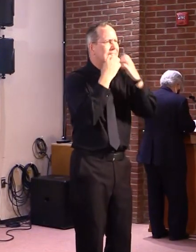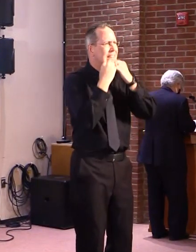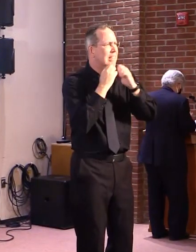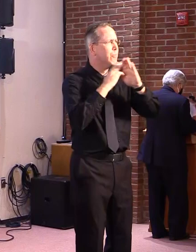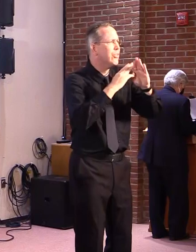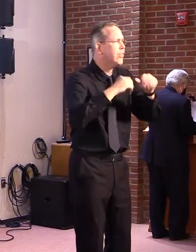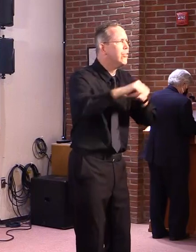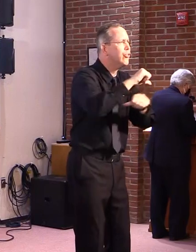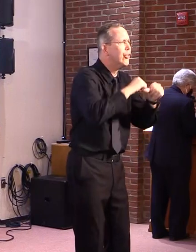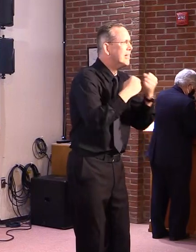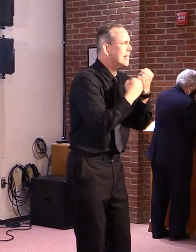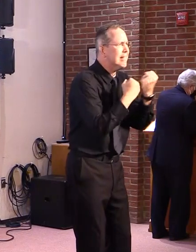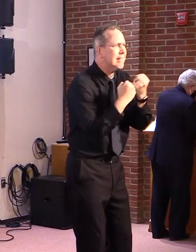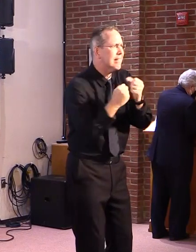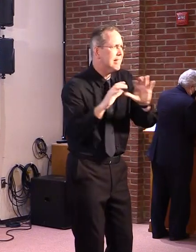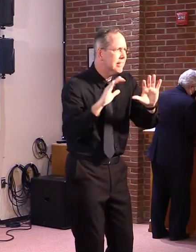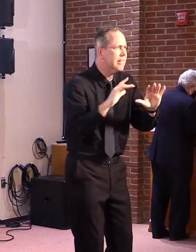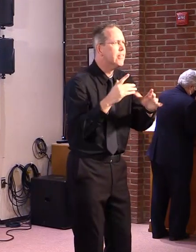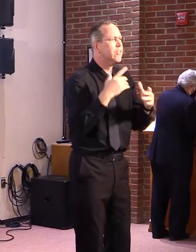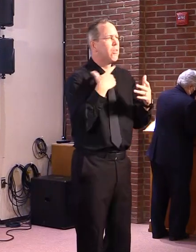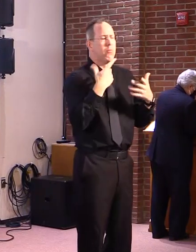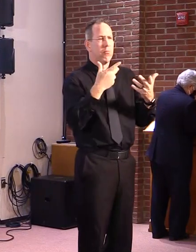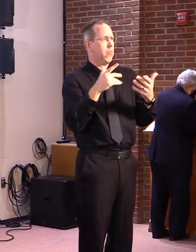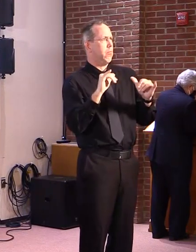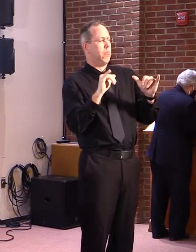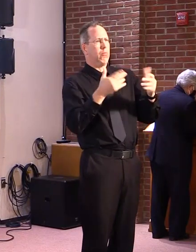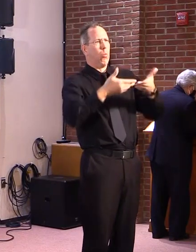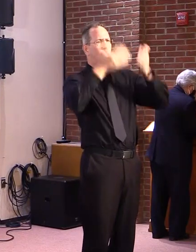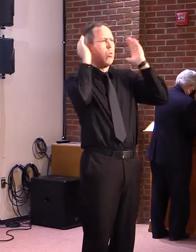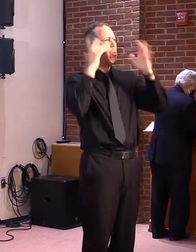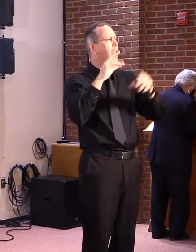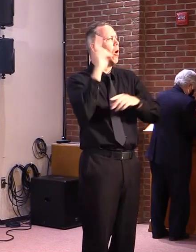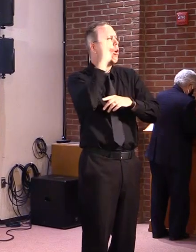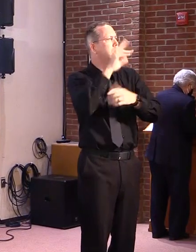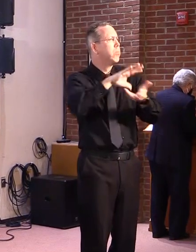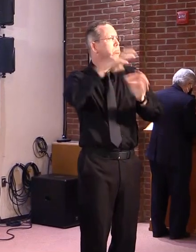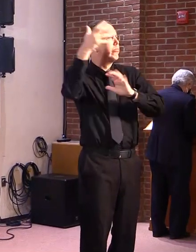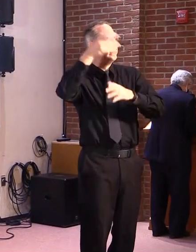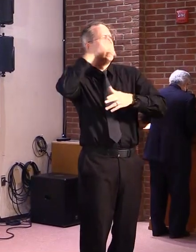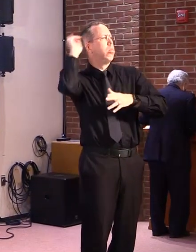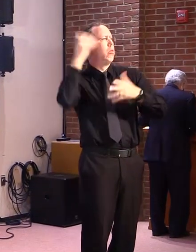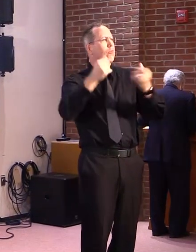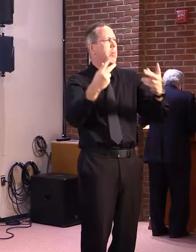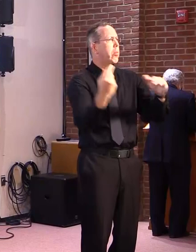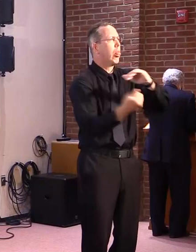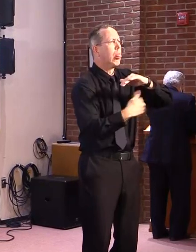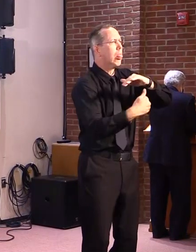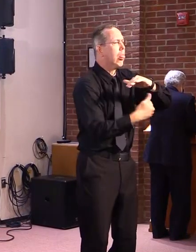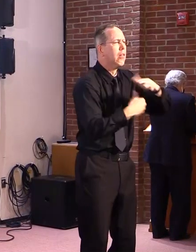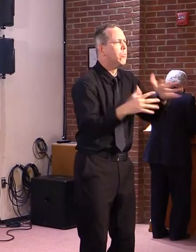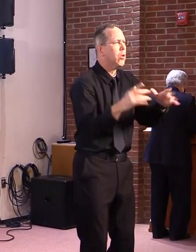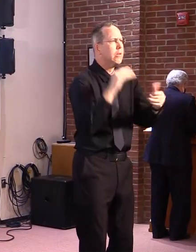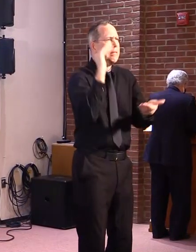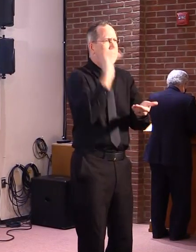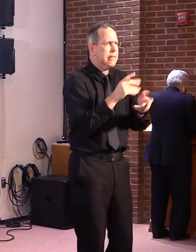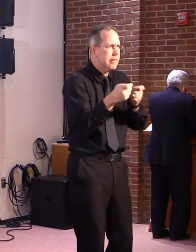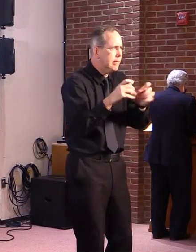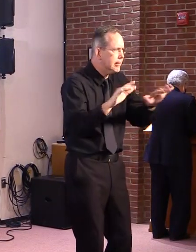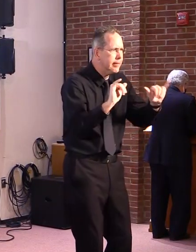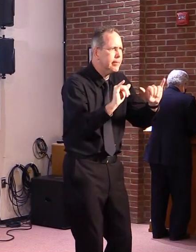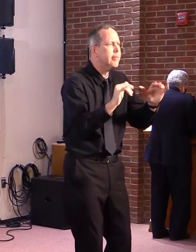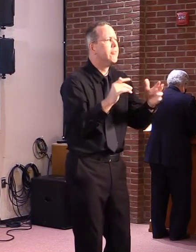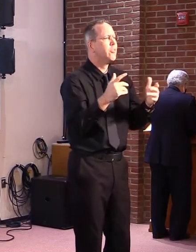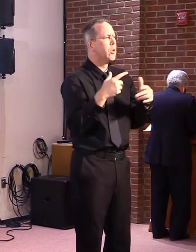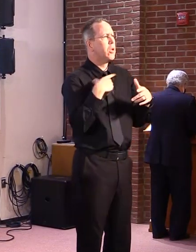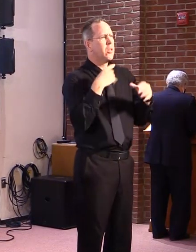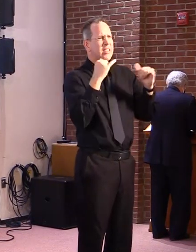being overwhelmed. Over the 2 weeks that followed, we expanded those restrictions, including putting a stay home, stay